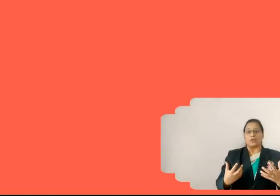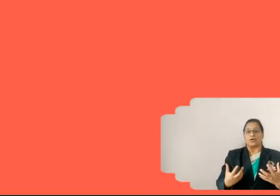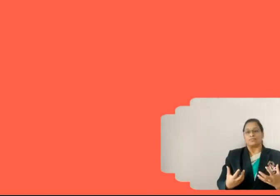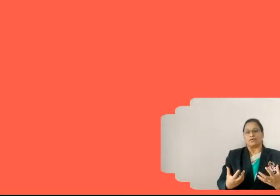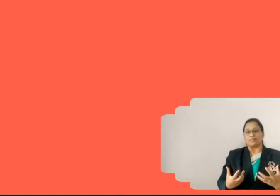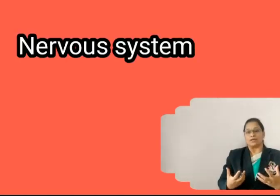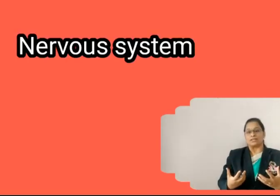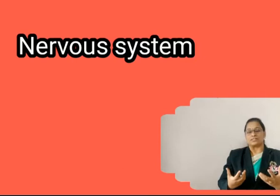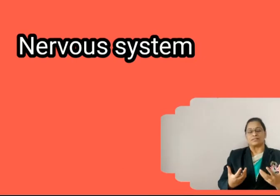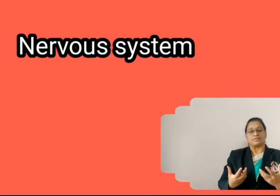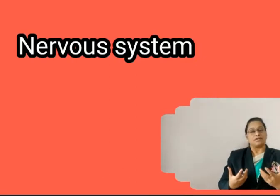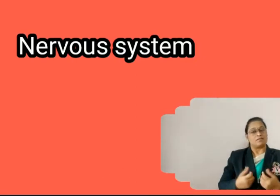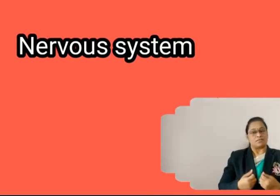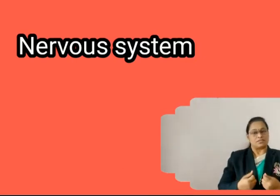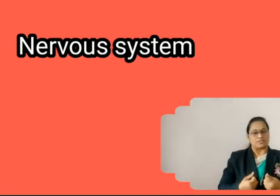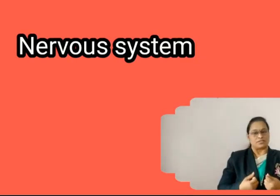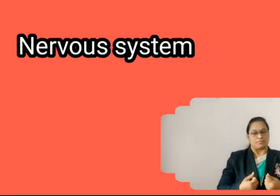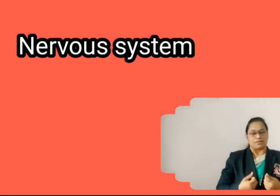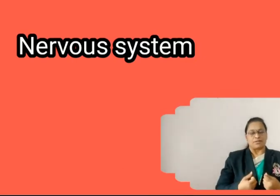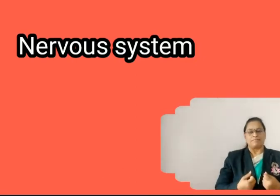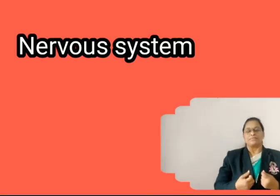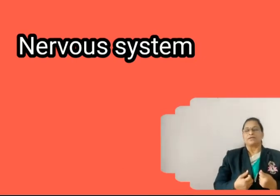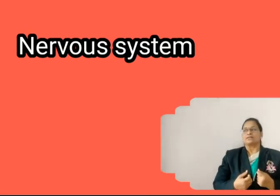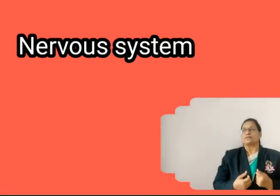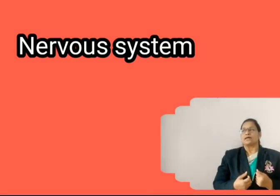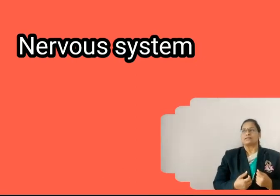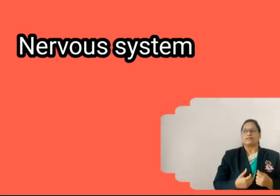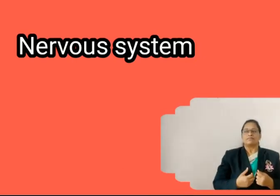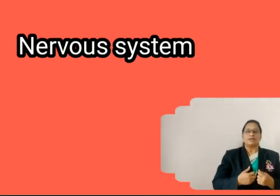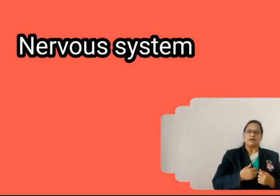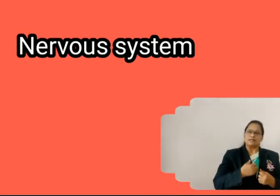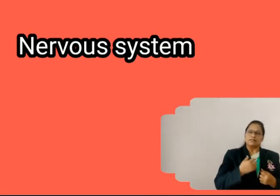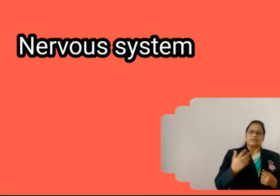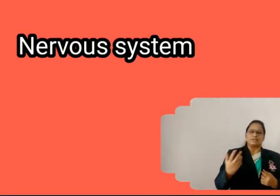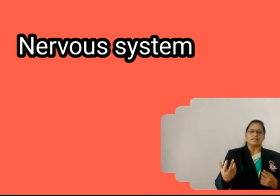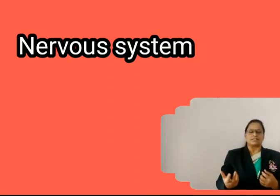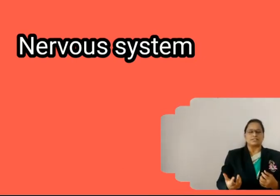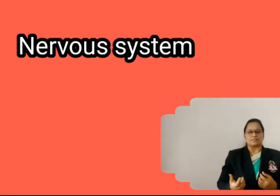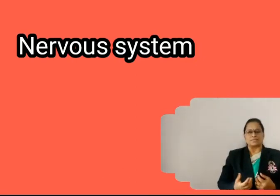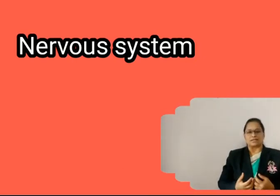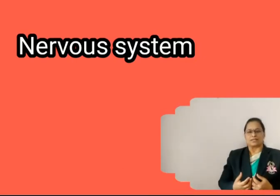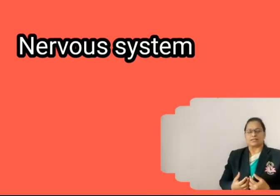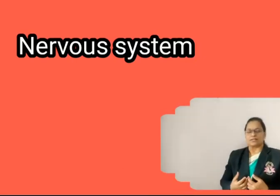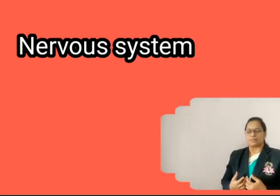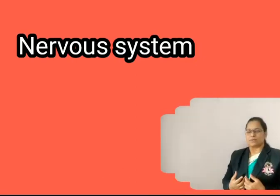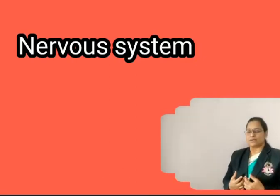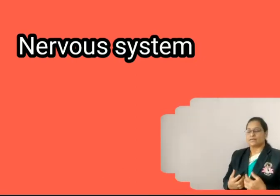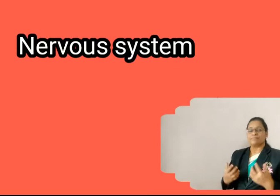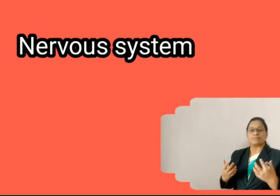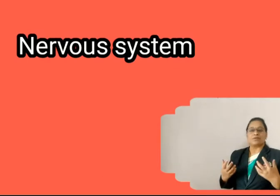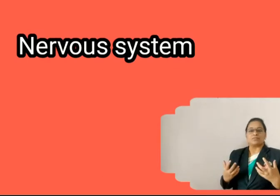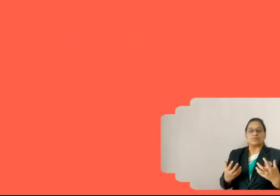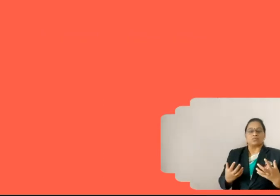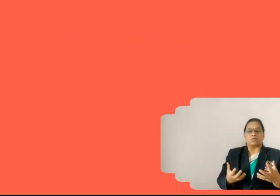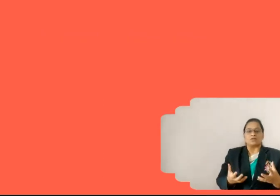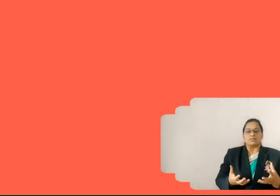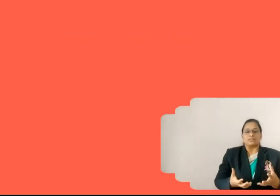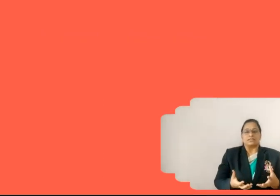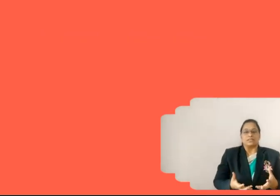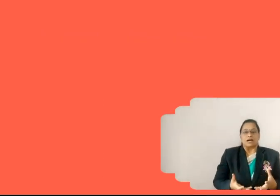of our body is done with the nervous system, correct? So, like that way, other various systems are there in our body, which works in